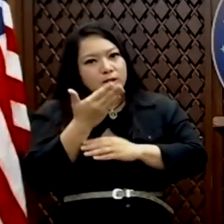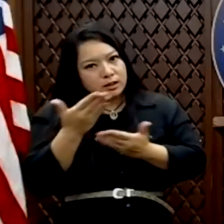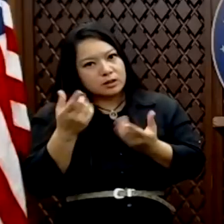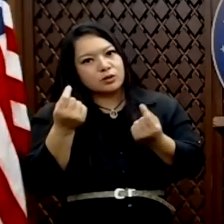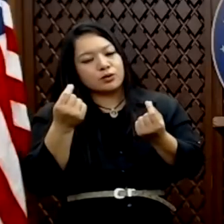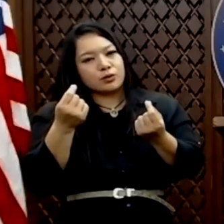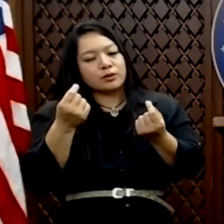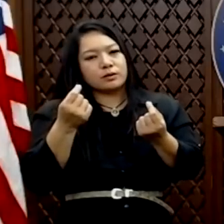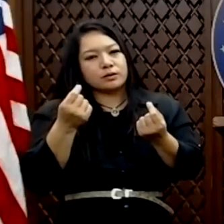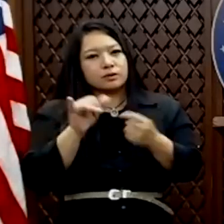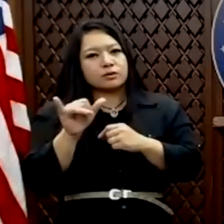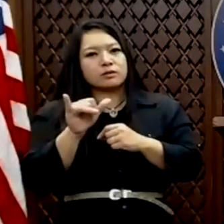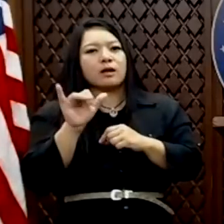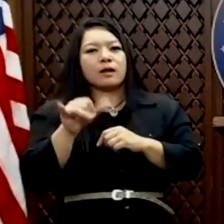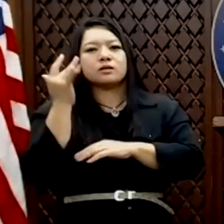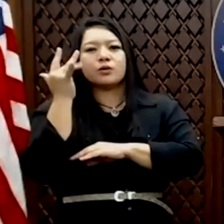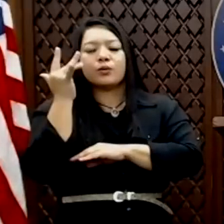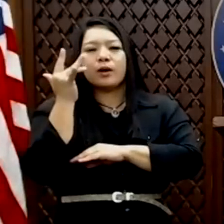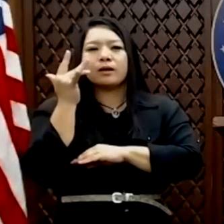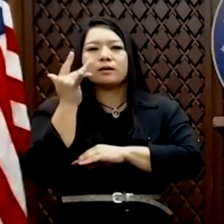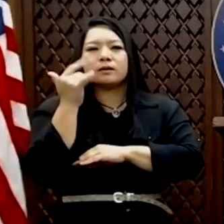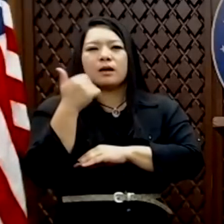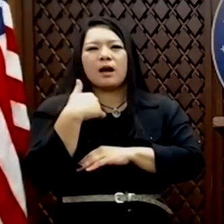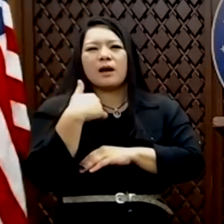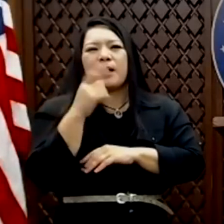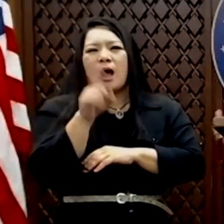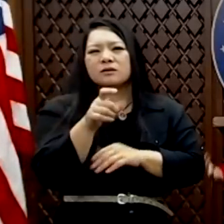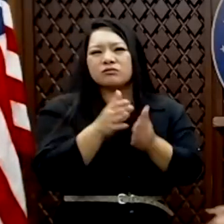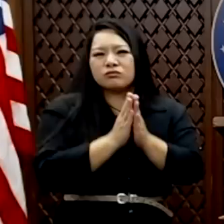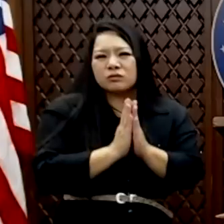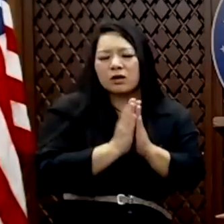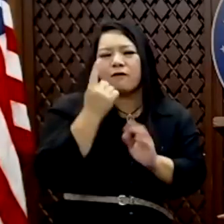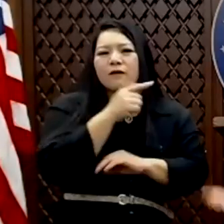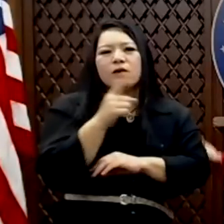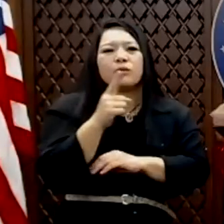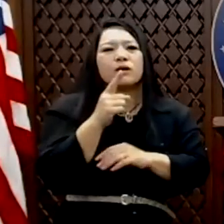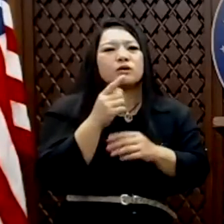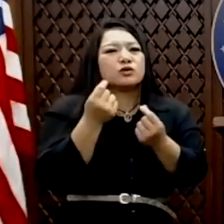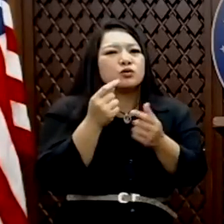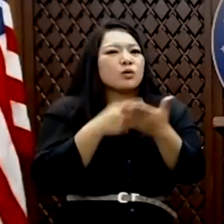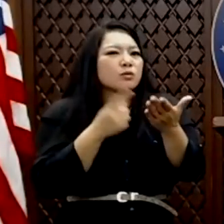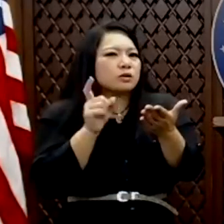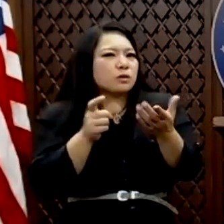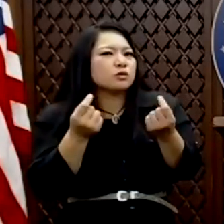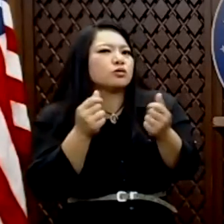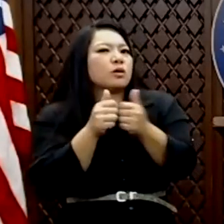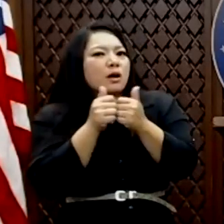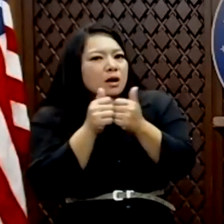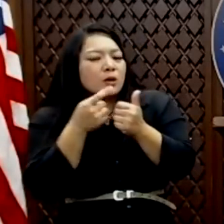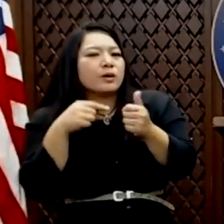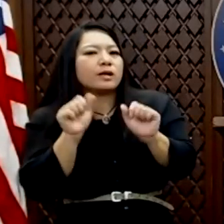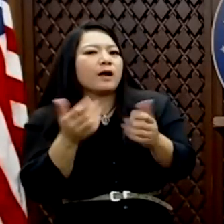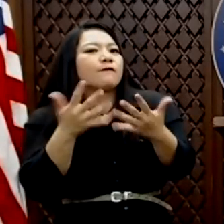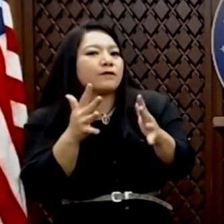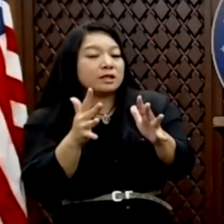to do too. And so that's why I'm pleading with all of you guys. If we all get together, do what we're supposed to do, maybe we can finish